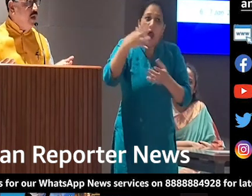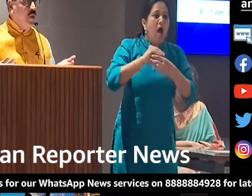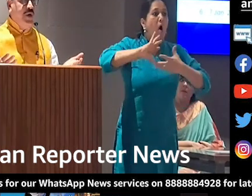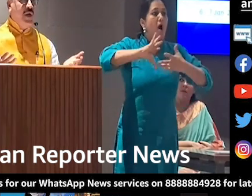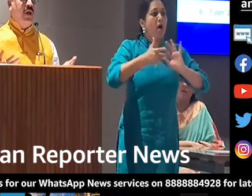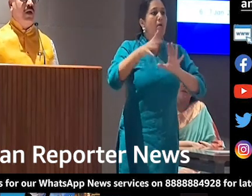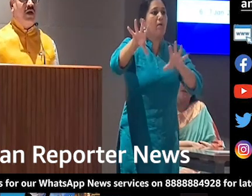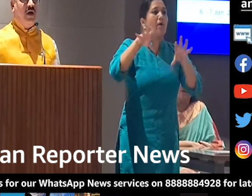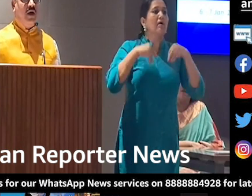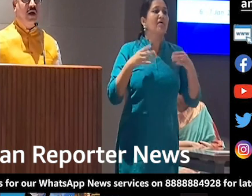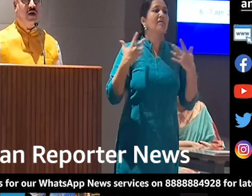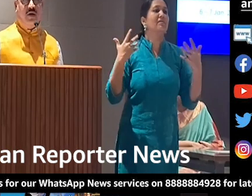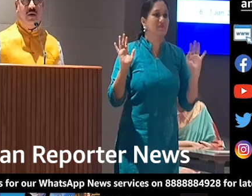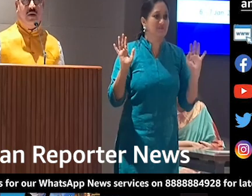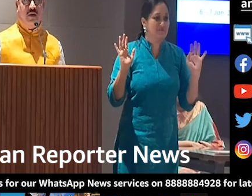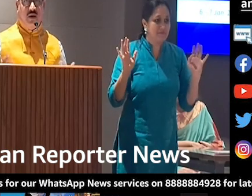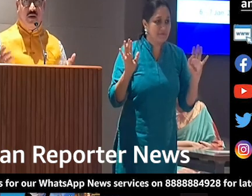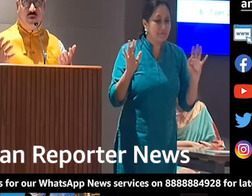a